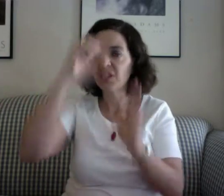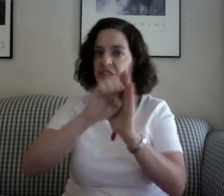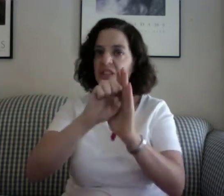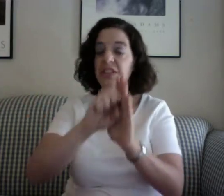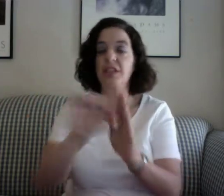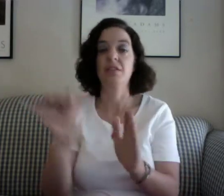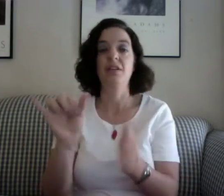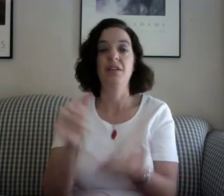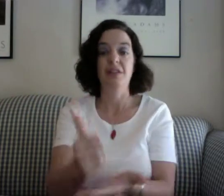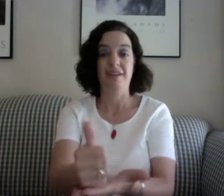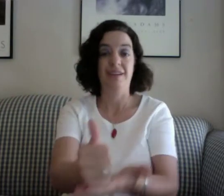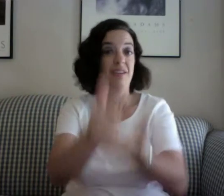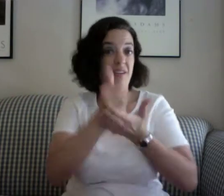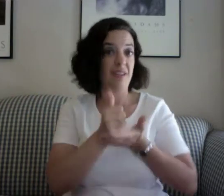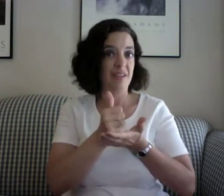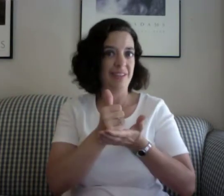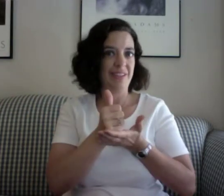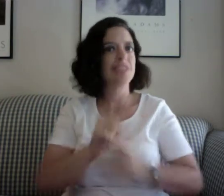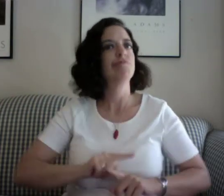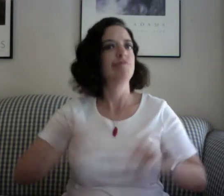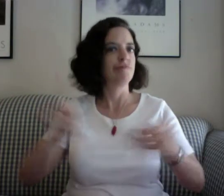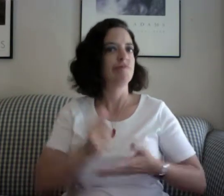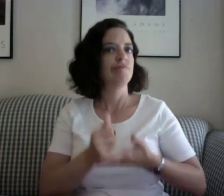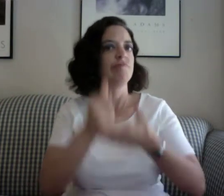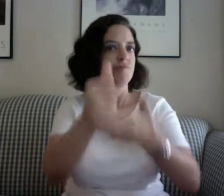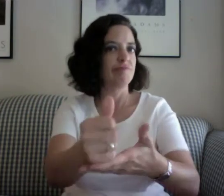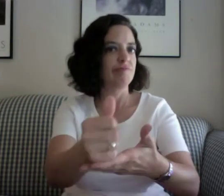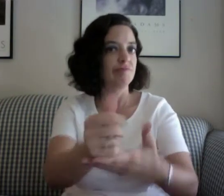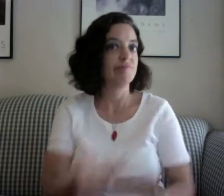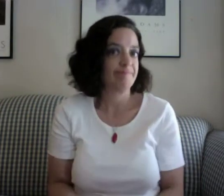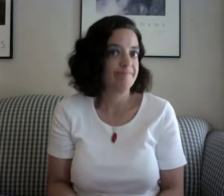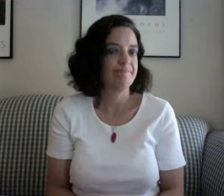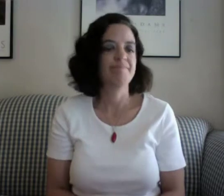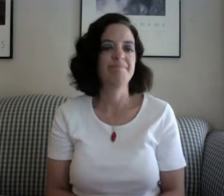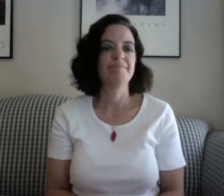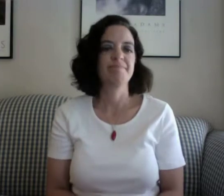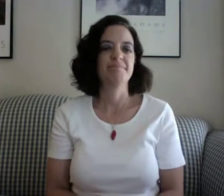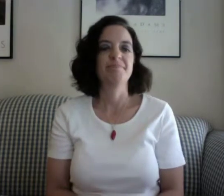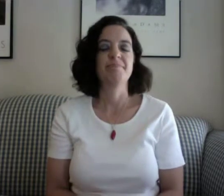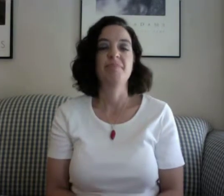You've already learned an example of this, like the sign help me is different than help you.